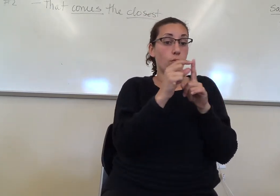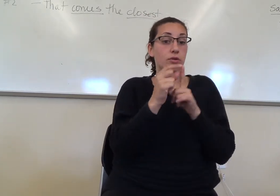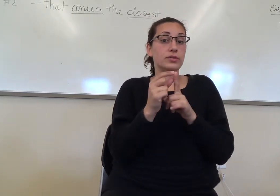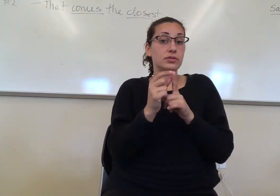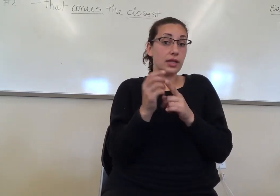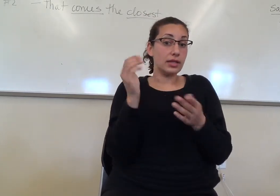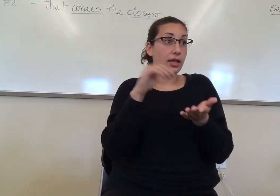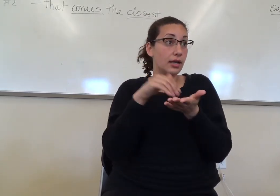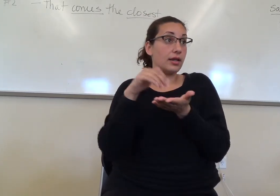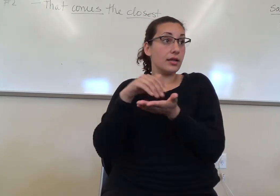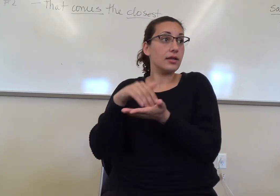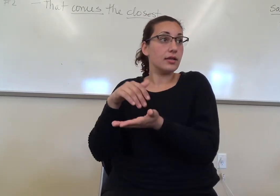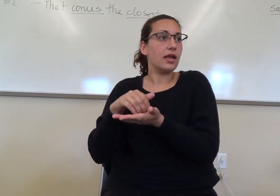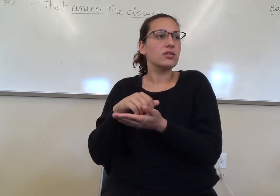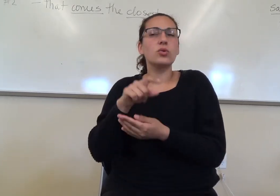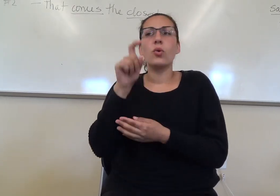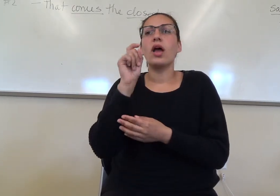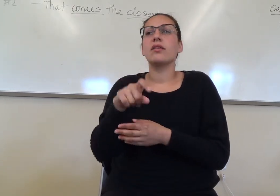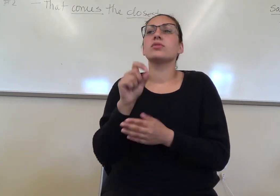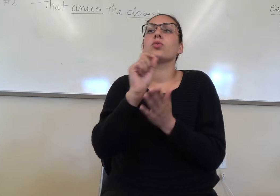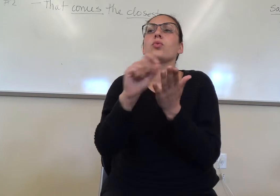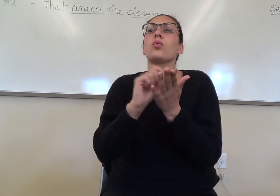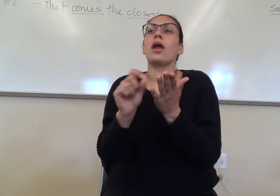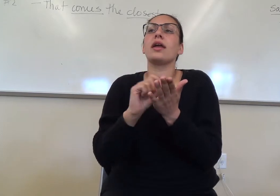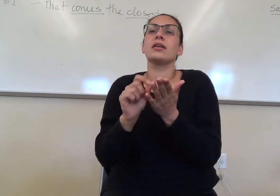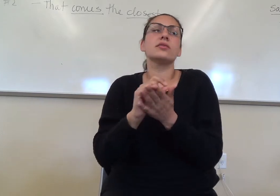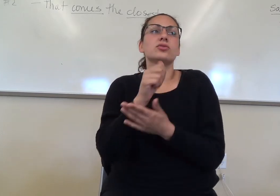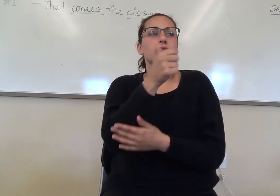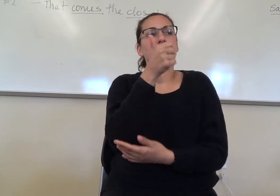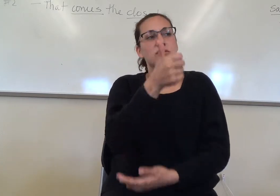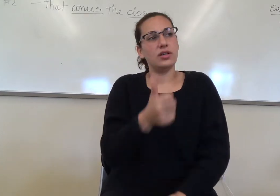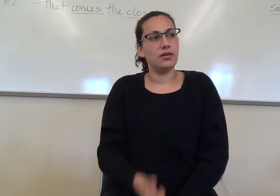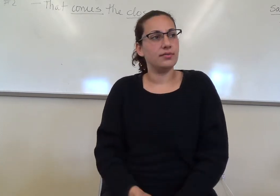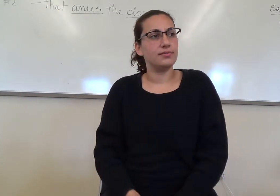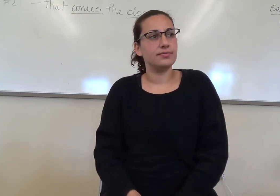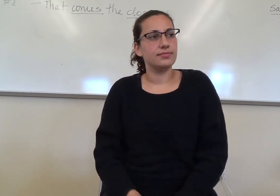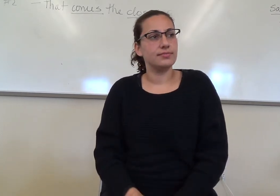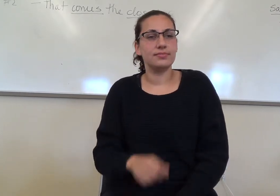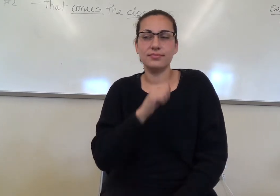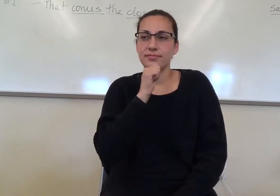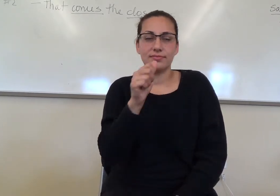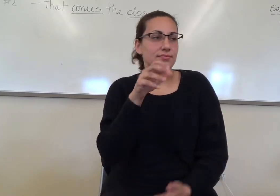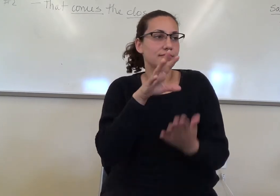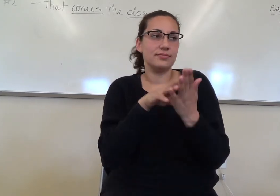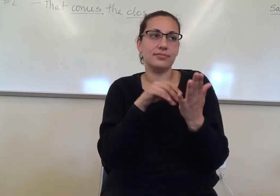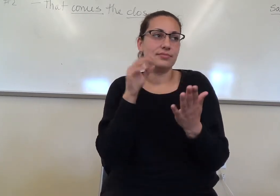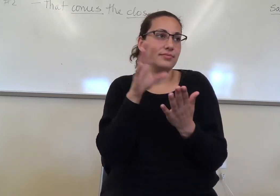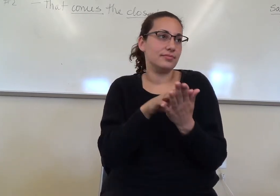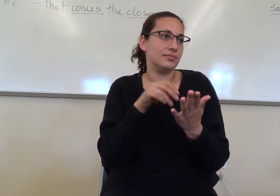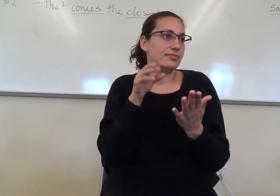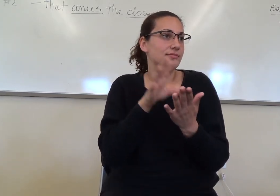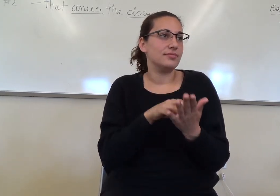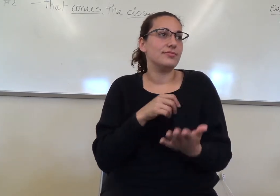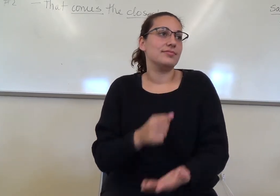to put it into a word. Like, unlike this, where we can pretty much see that sleep